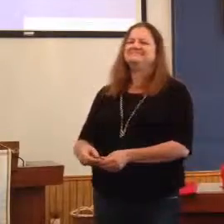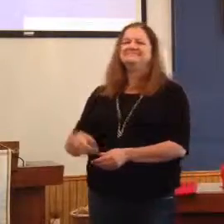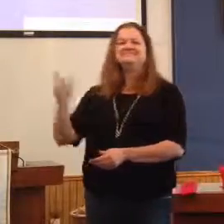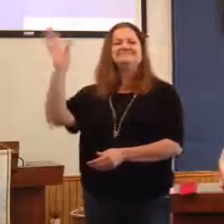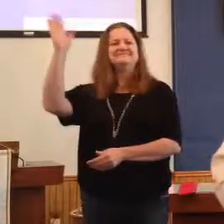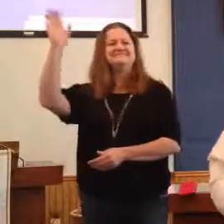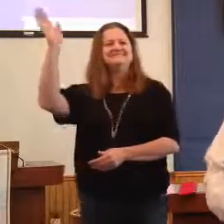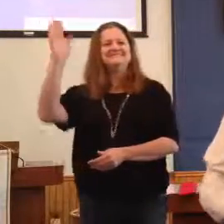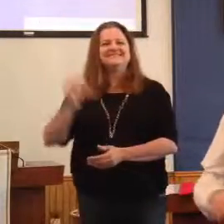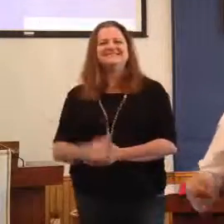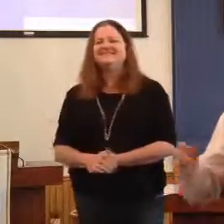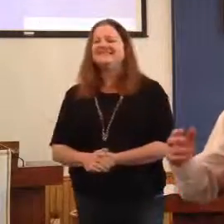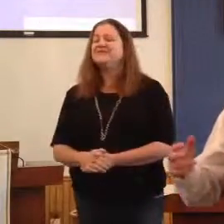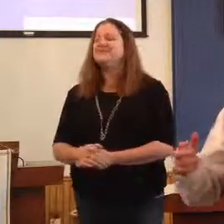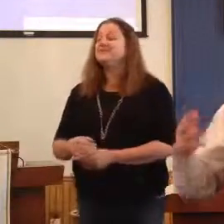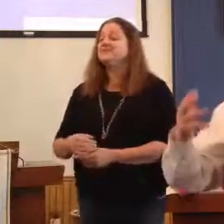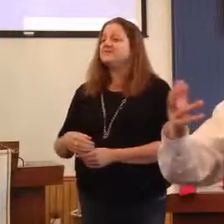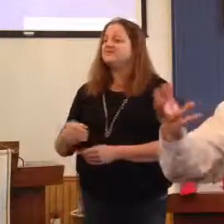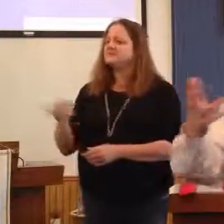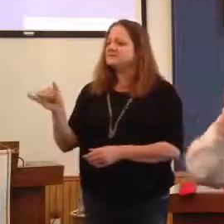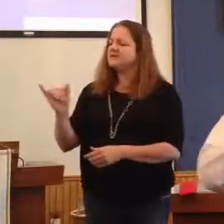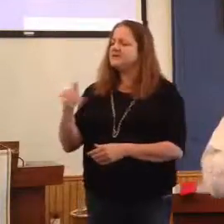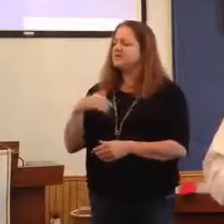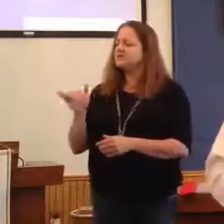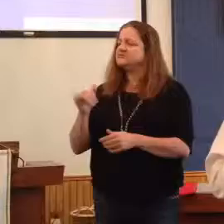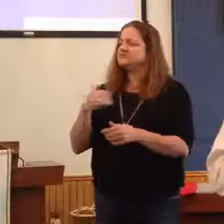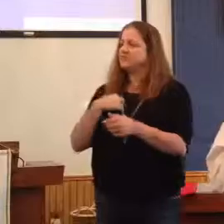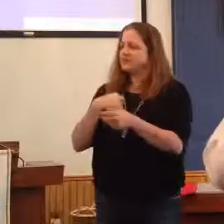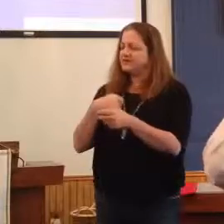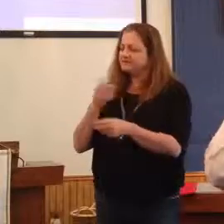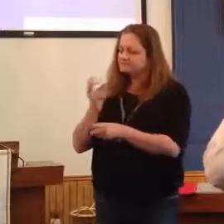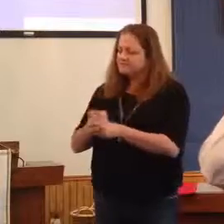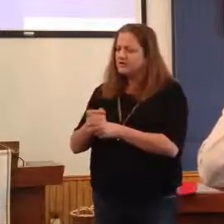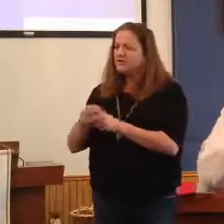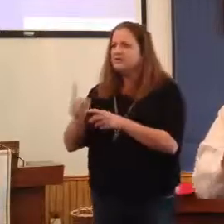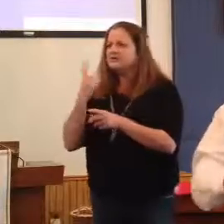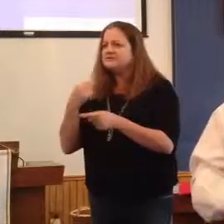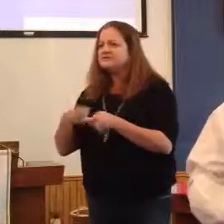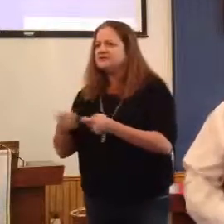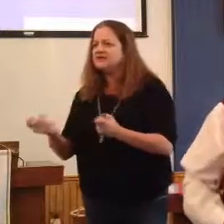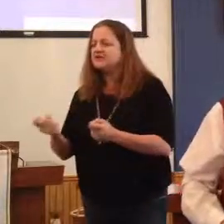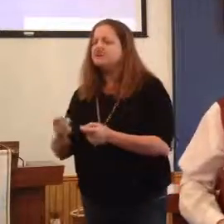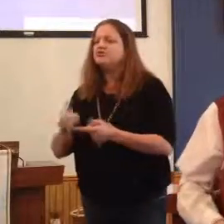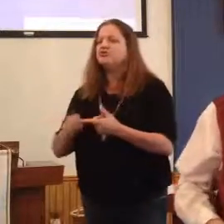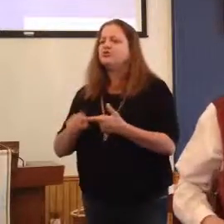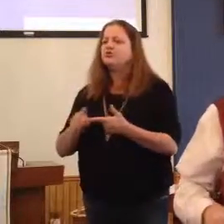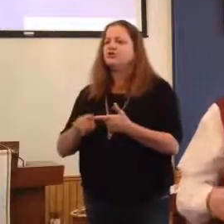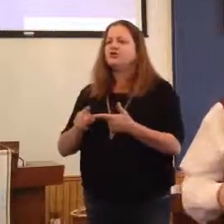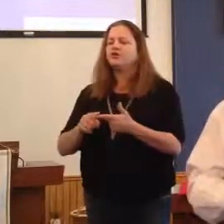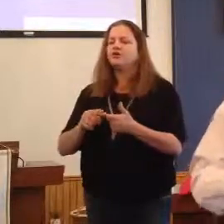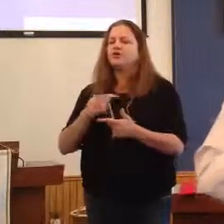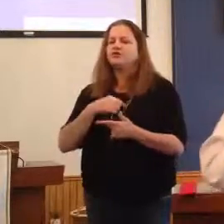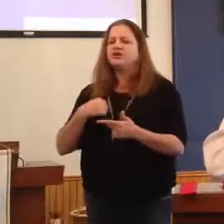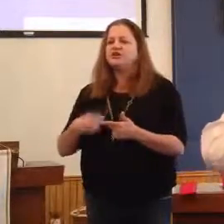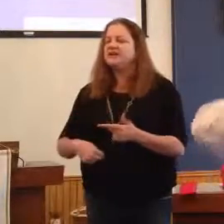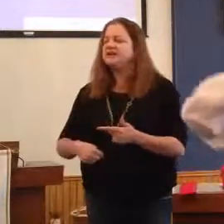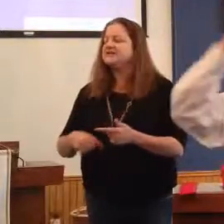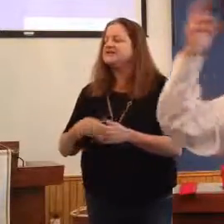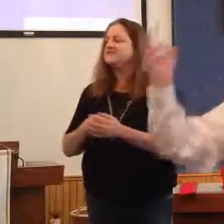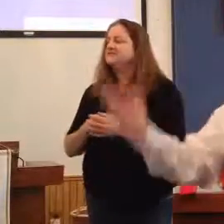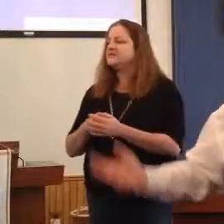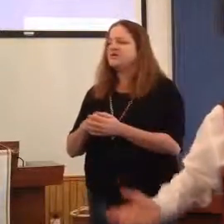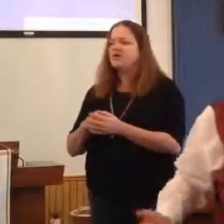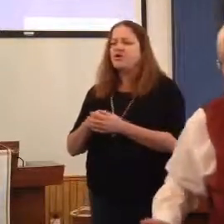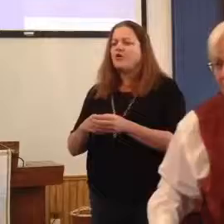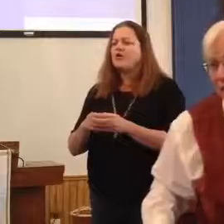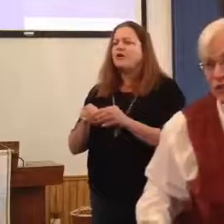We certainly have difficulty when someone speaks Spanish or Chinese or any one of the